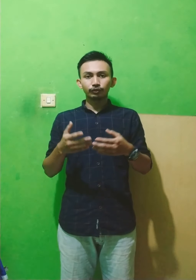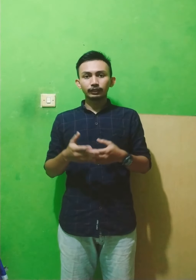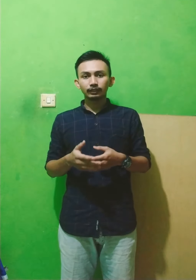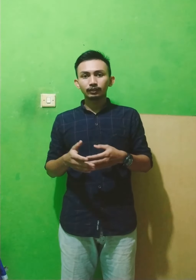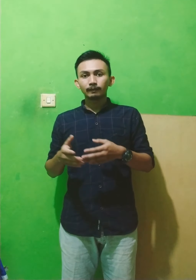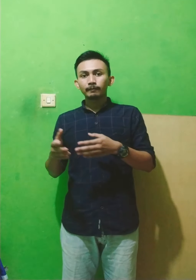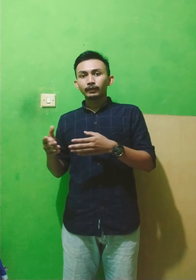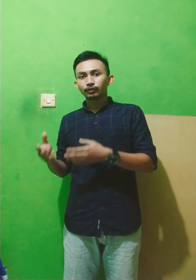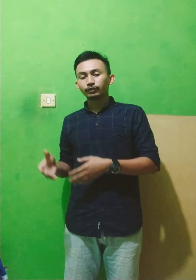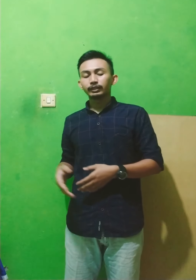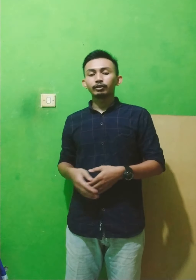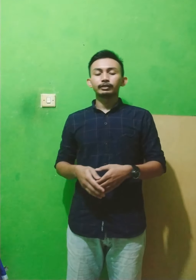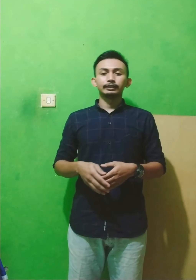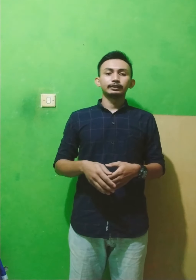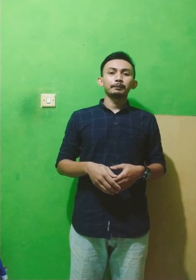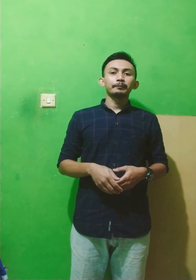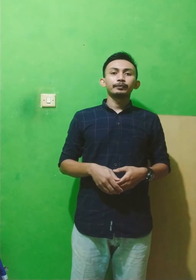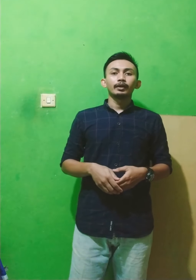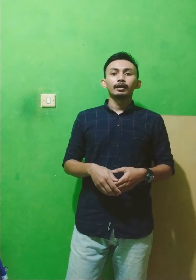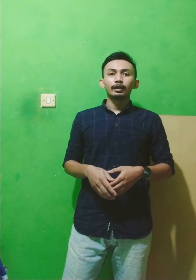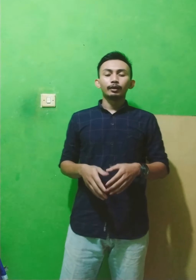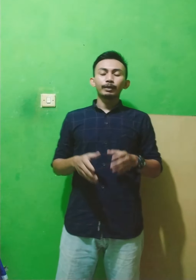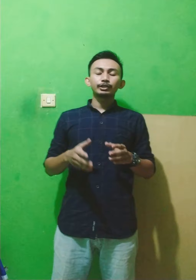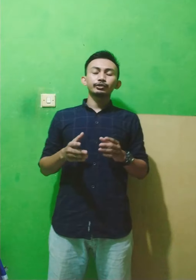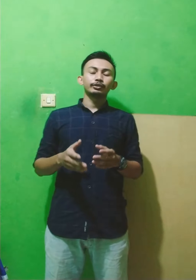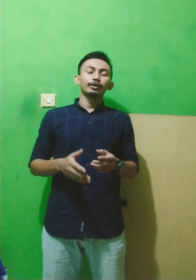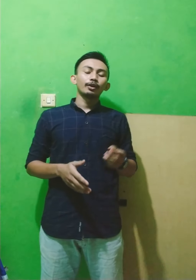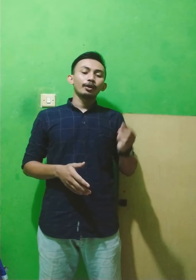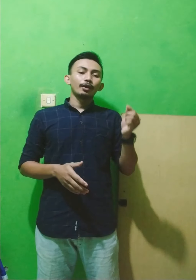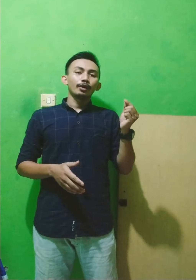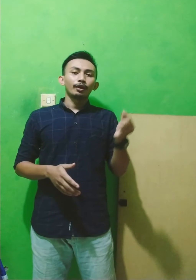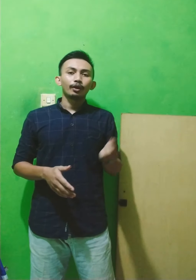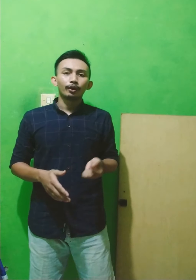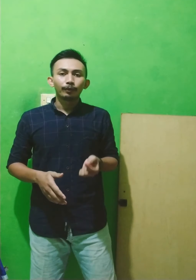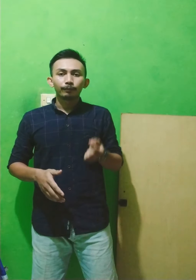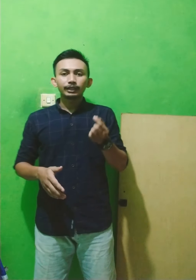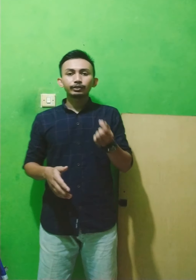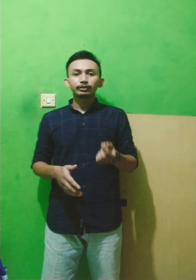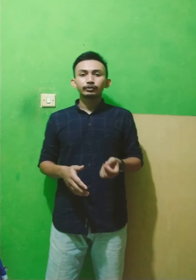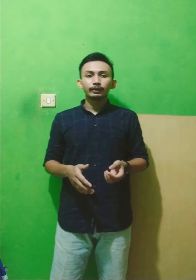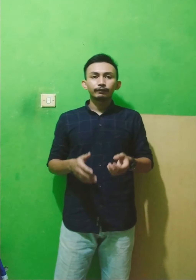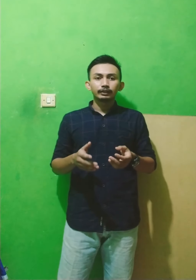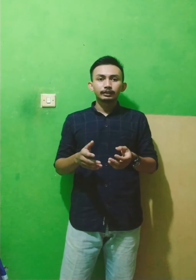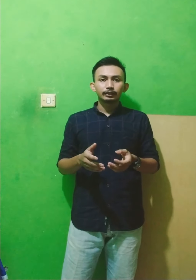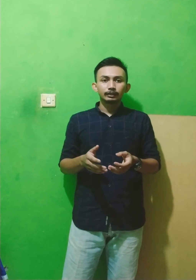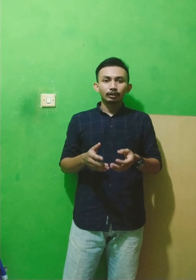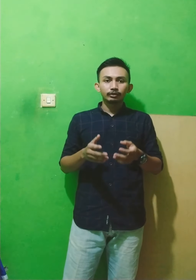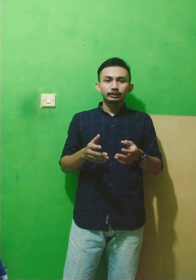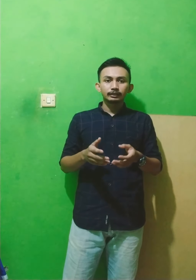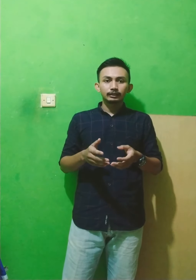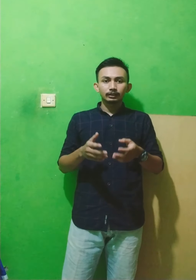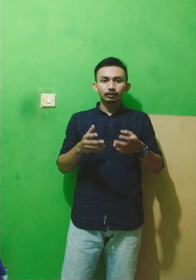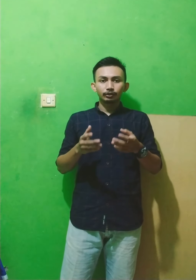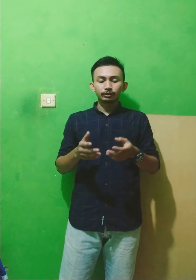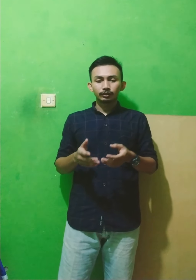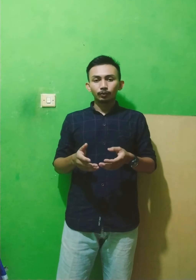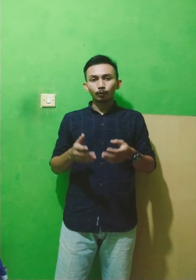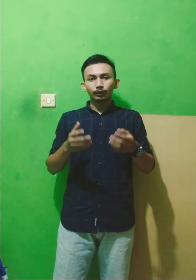confusing to the audience. Uh, make sure Make sure to give the audience closure with